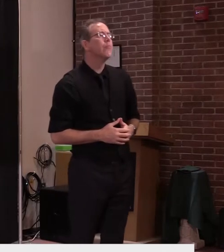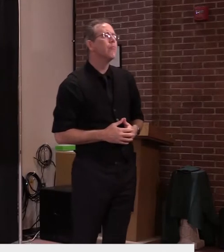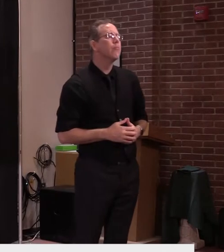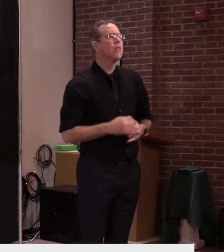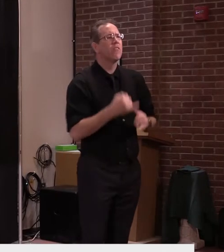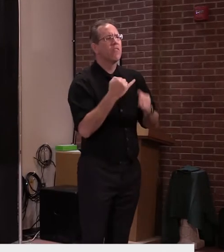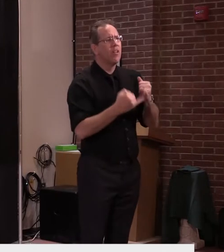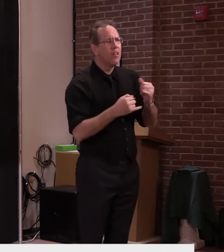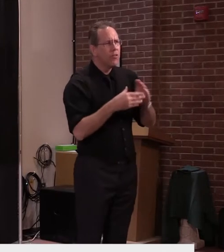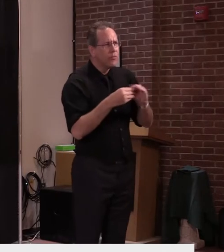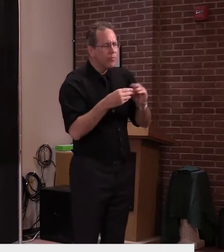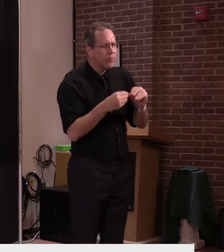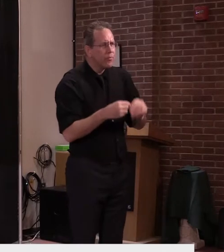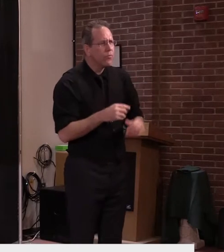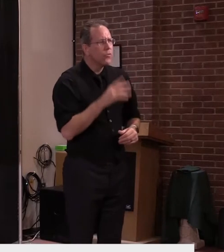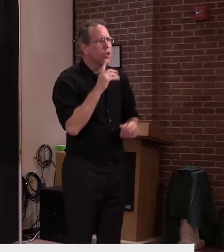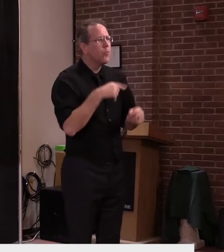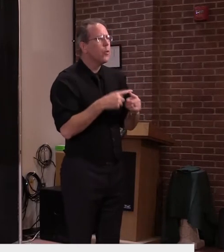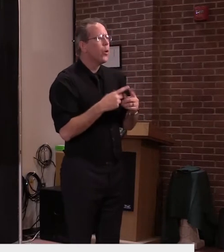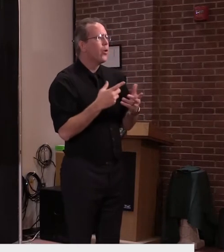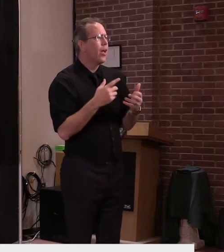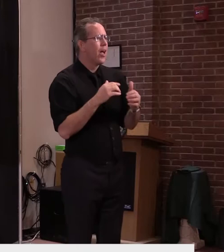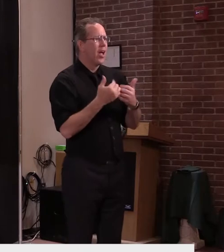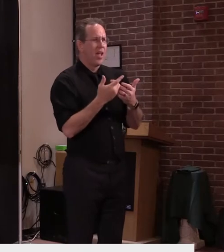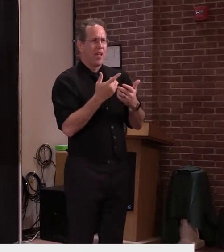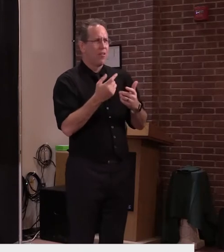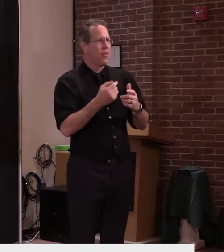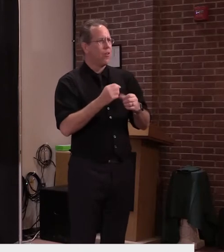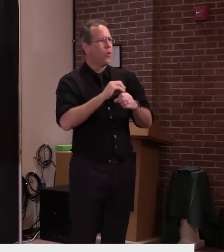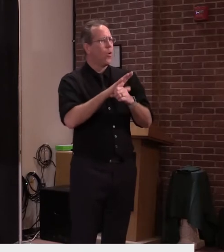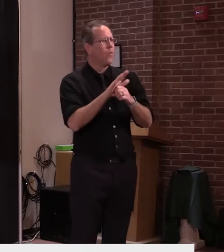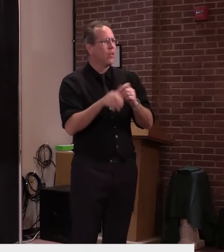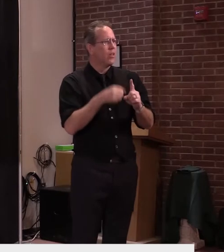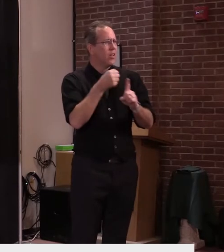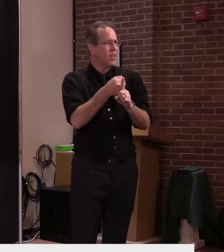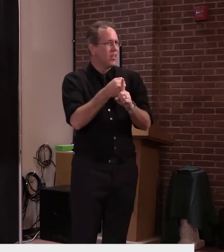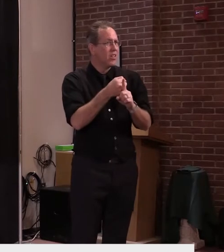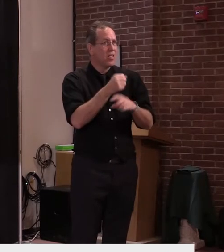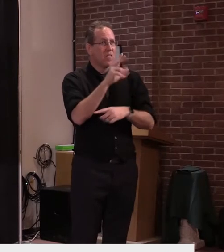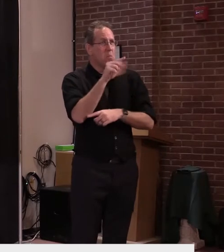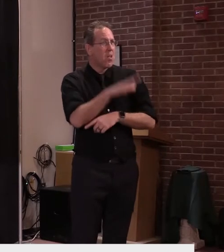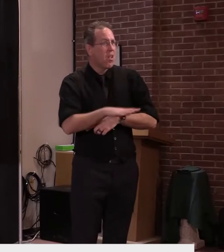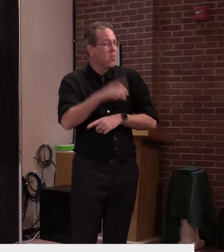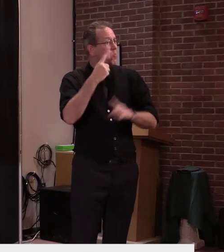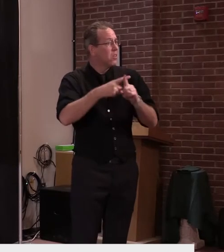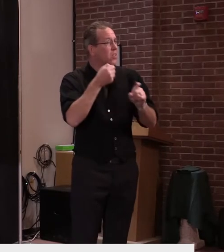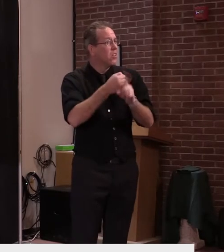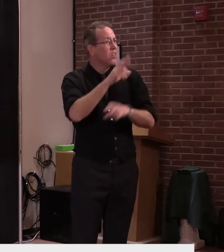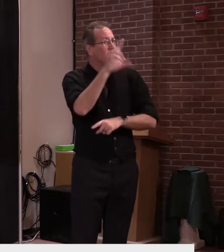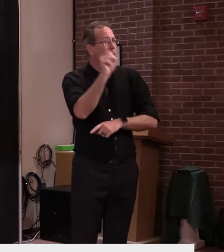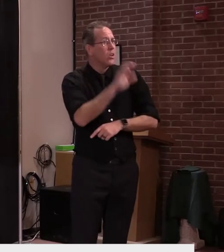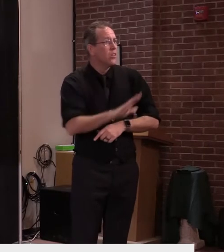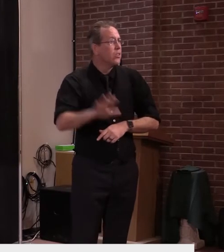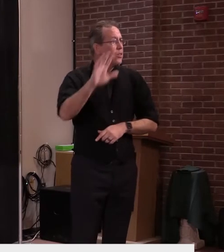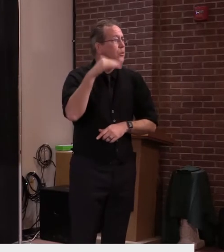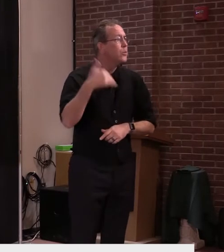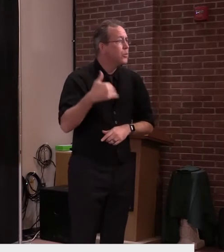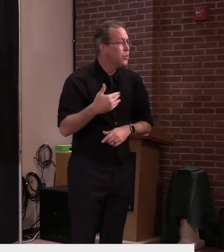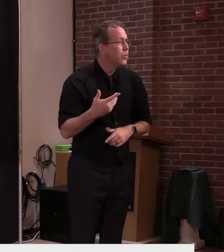Vermont, in the nation right now, I want to take this moment to emphasize the importance of every Vermonter having health